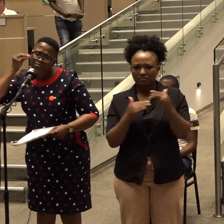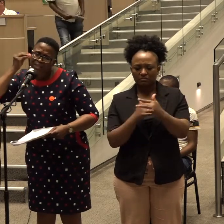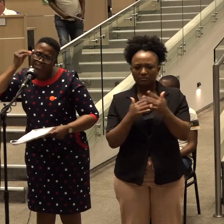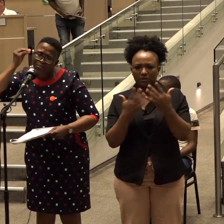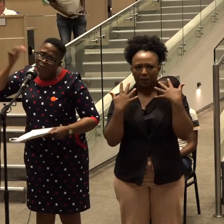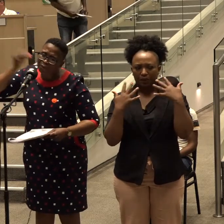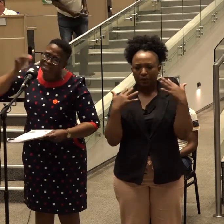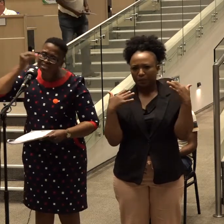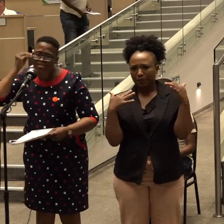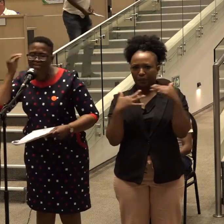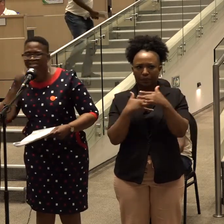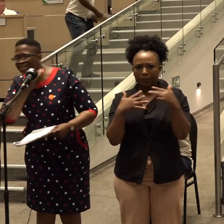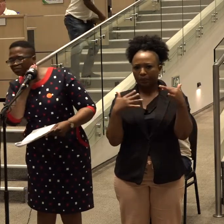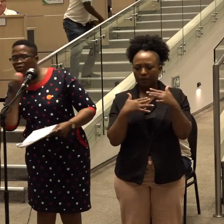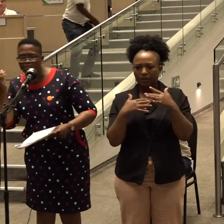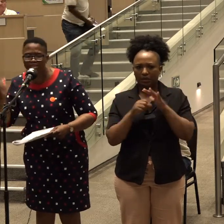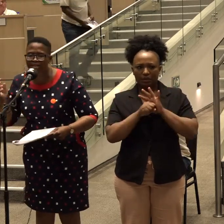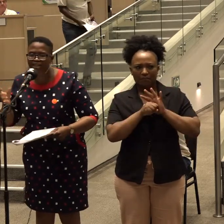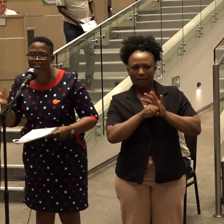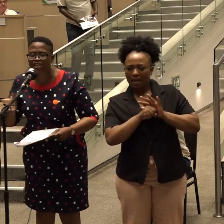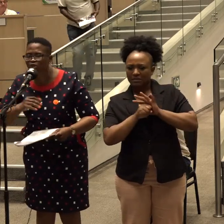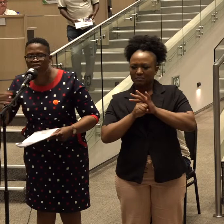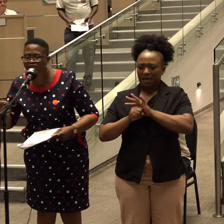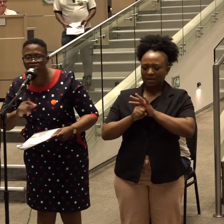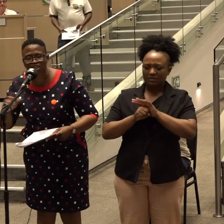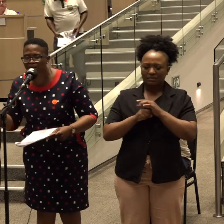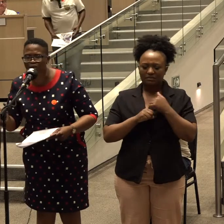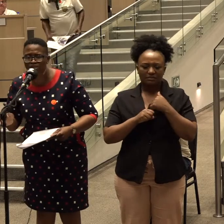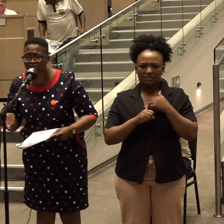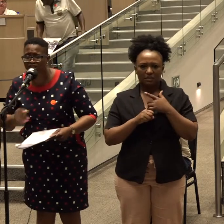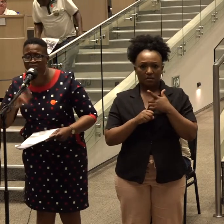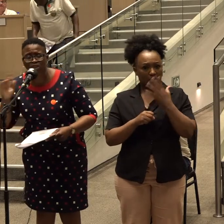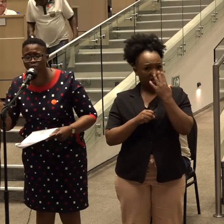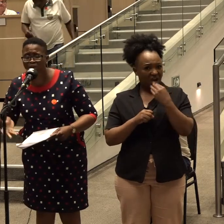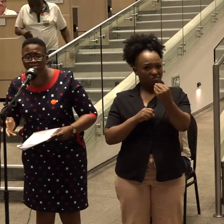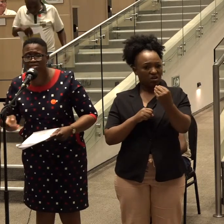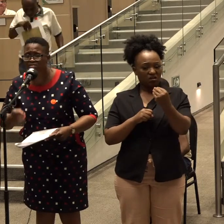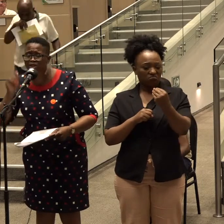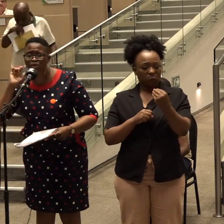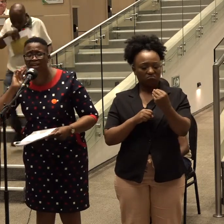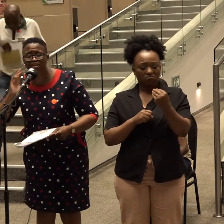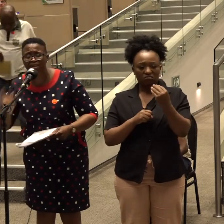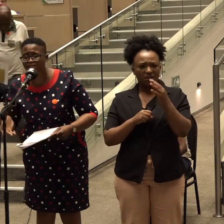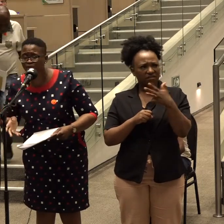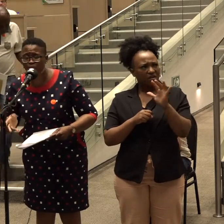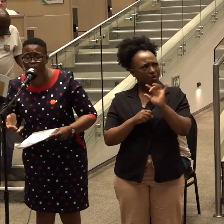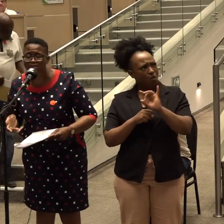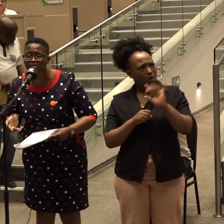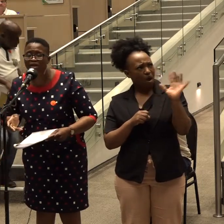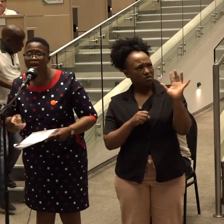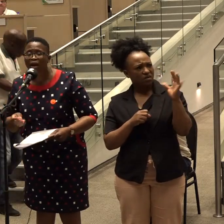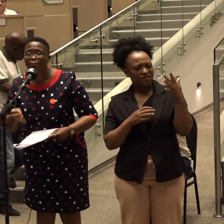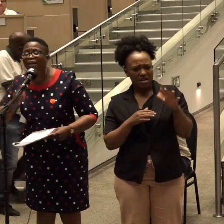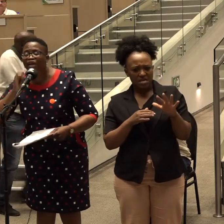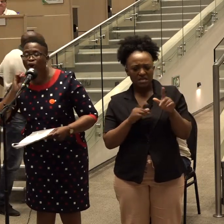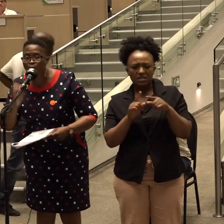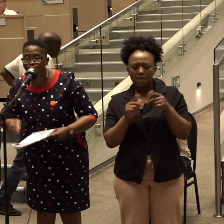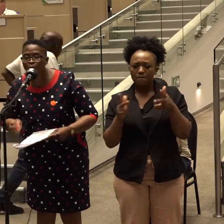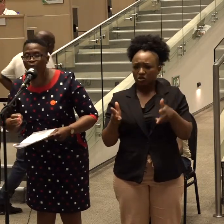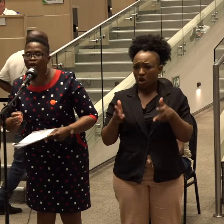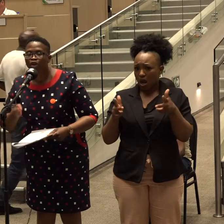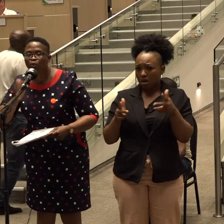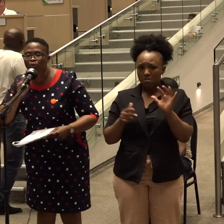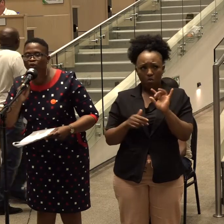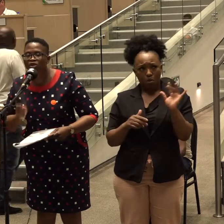I'm being pressed to this side from this side I don't I don't take gautength I took it once metrolade I took it once but